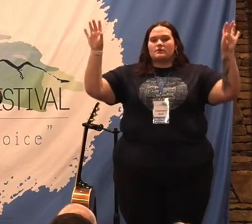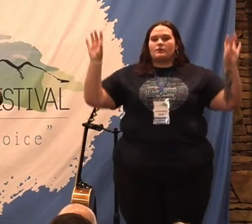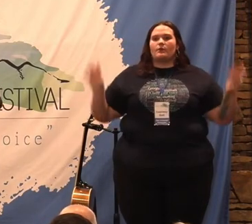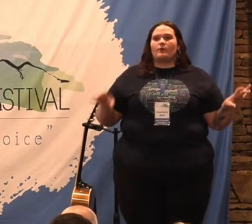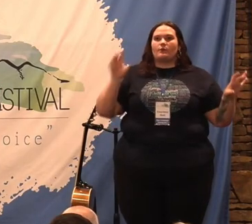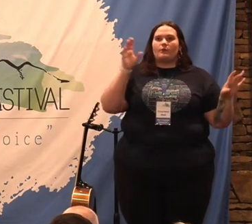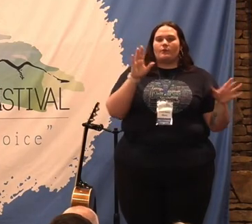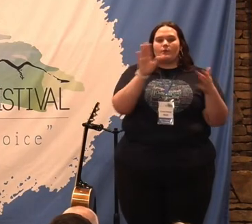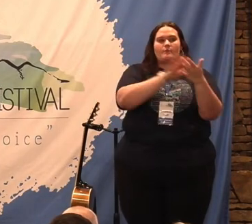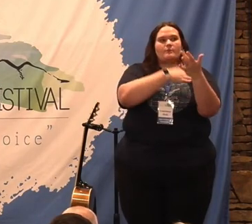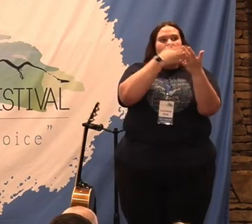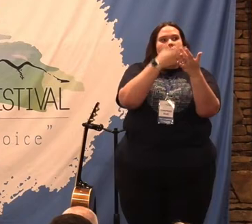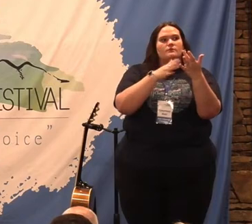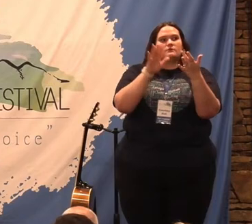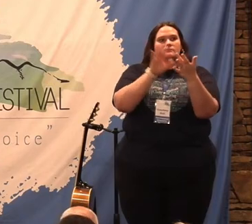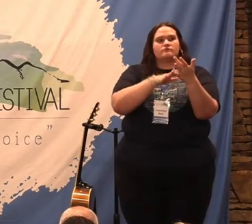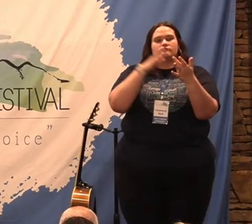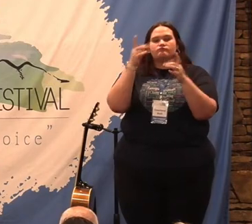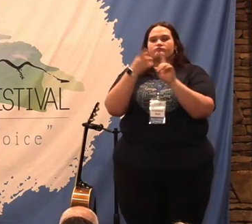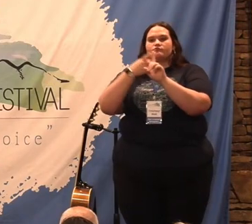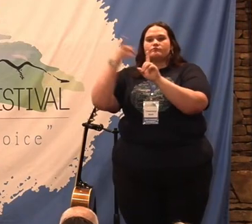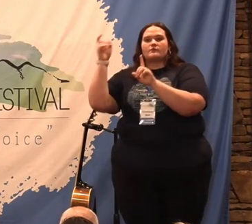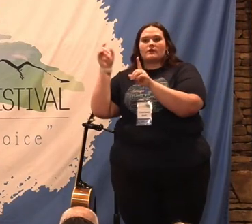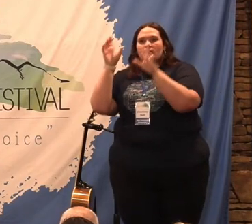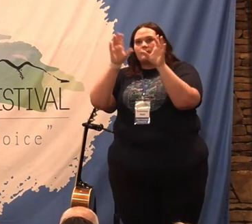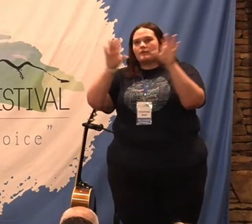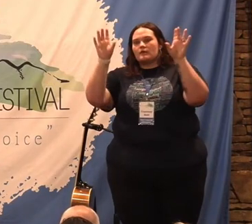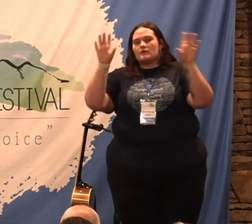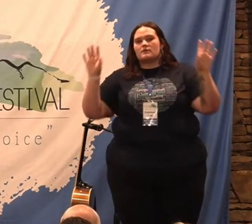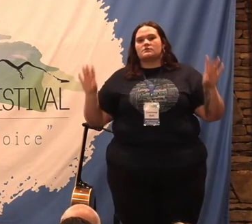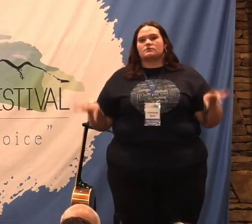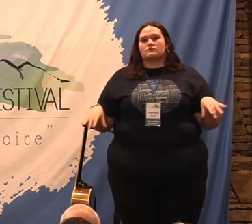Music wafted from the castle ball.